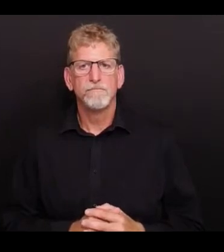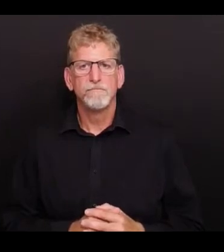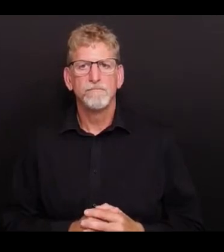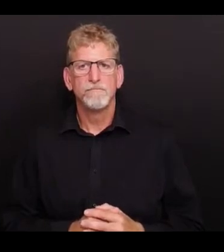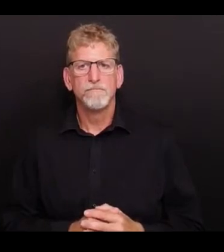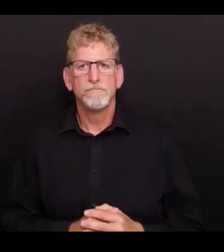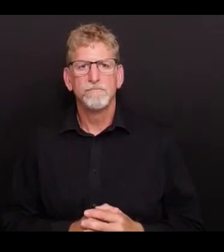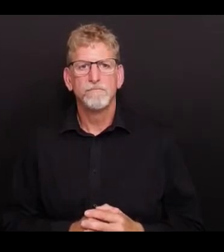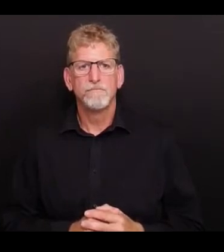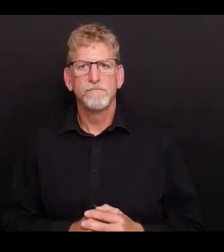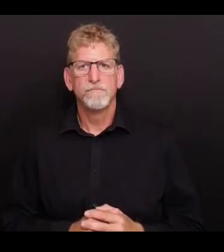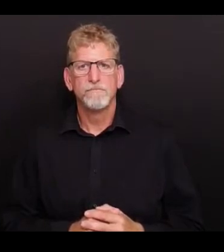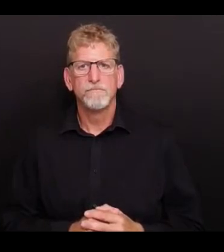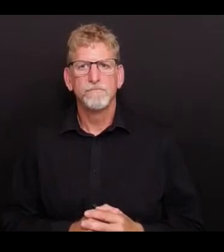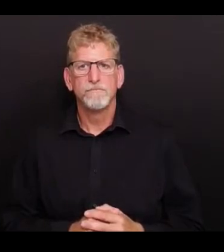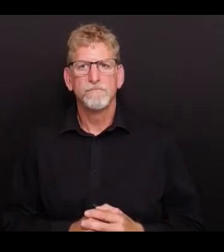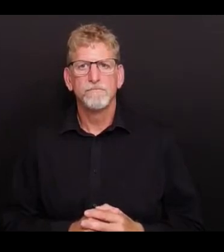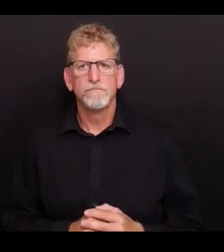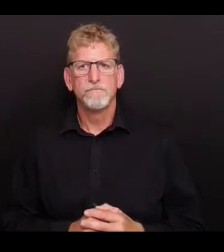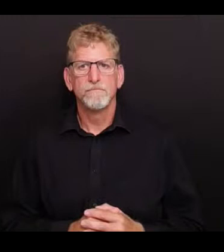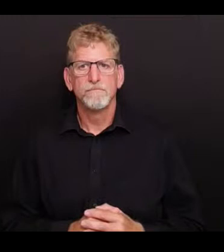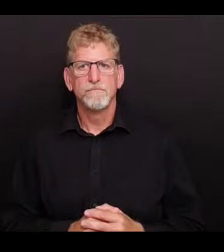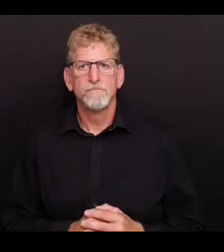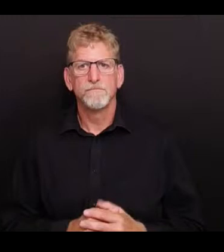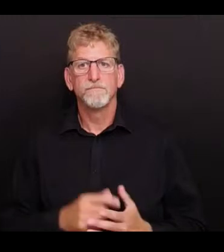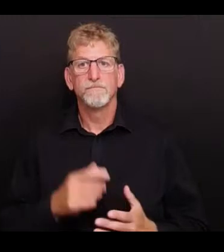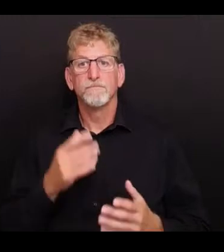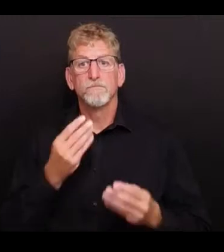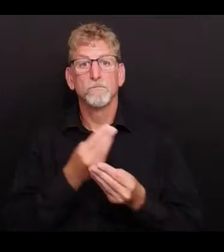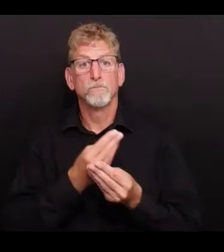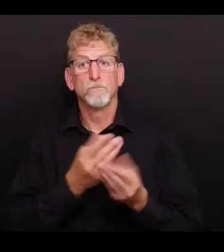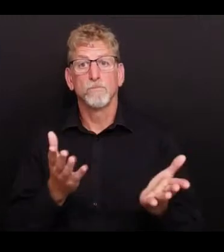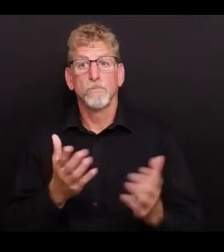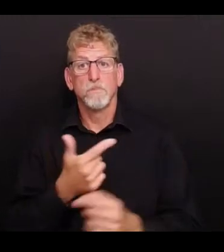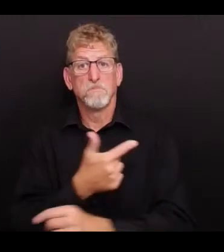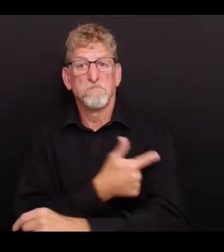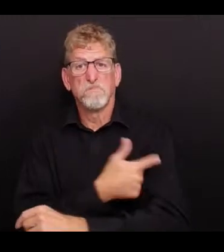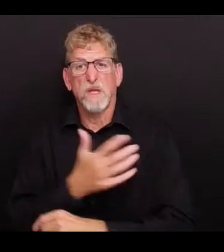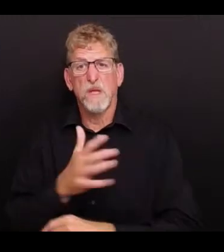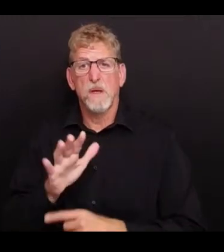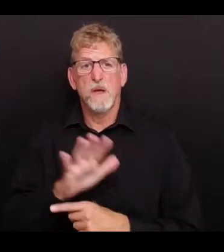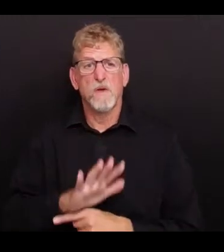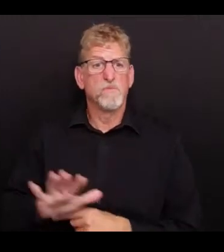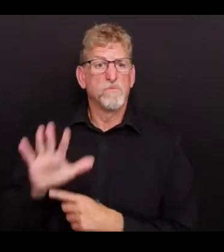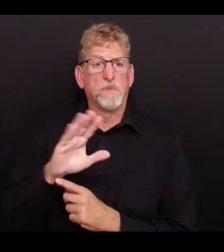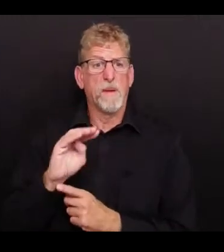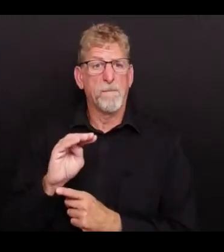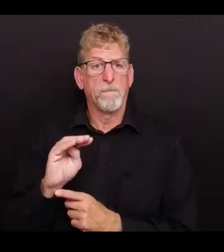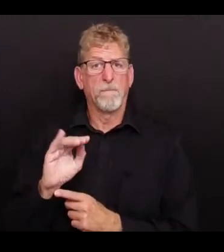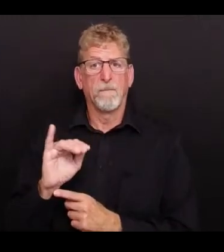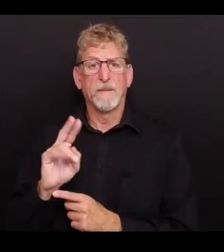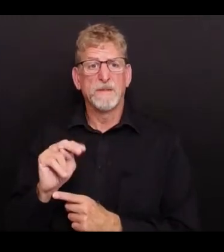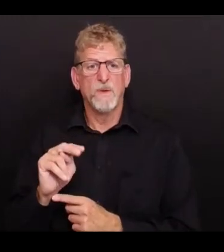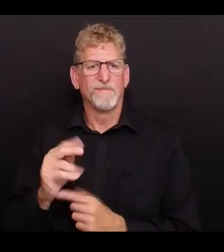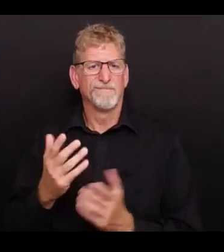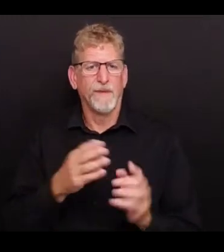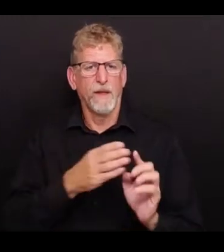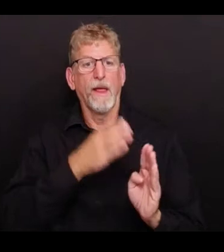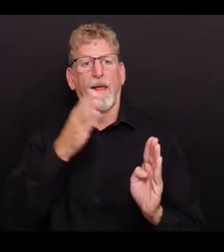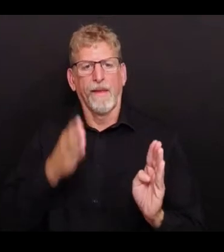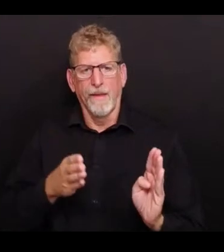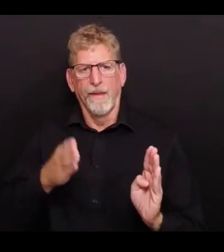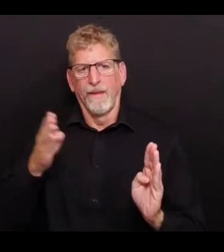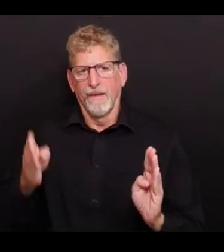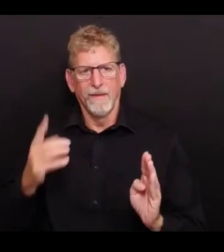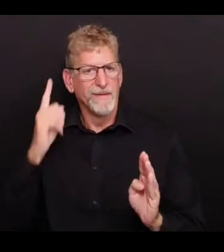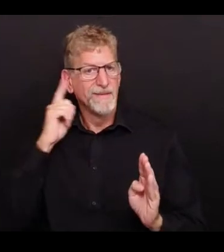share an update on COVID-19 vaccination among Minnesotans covered by our Medicaid program. Over the last month, we have worked to